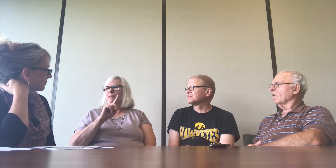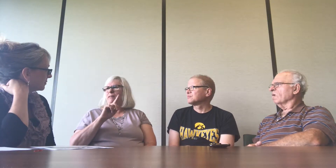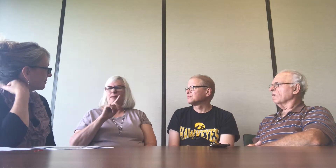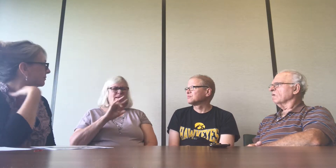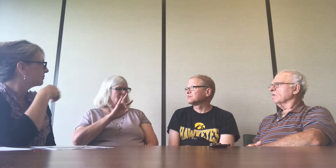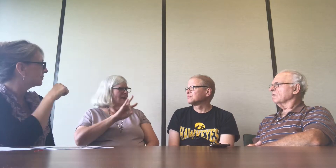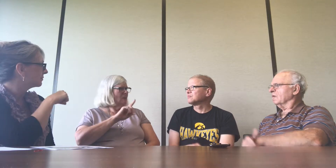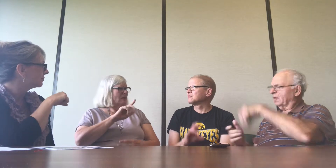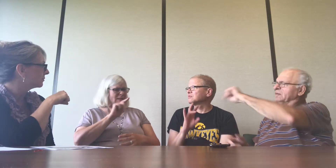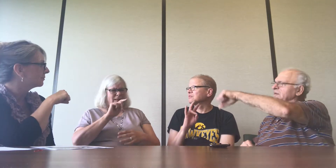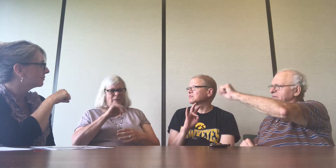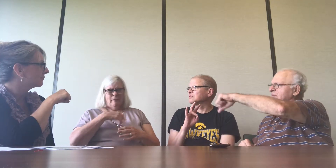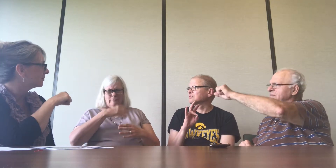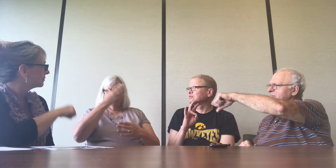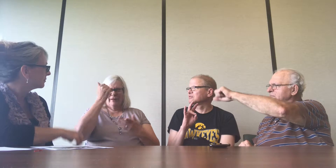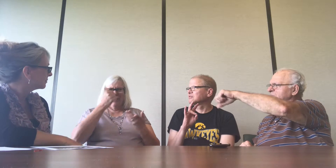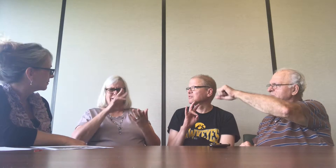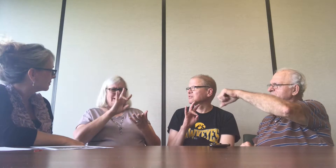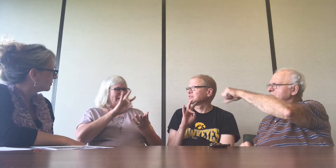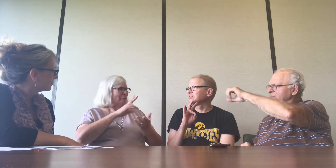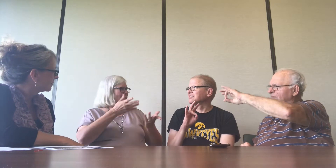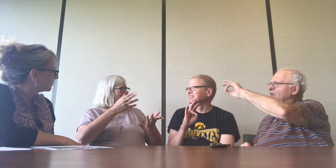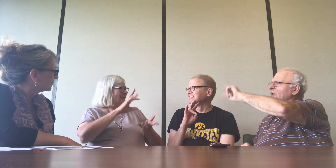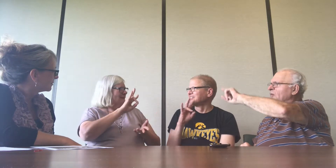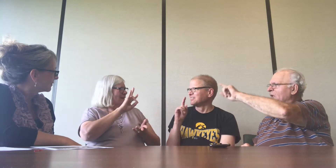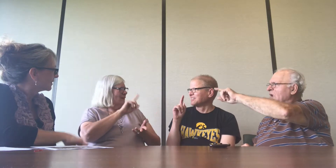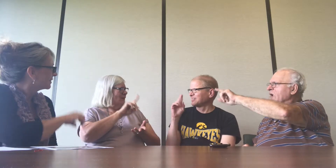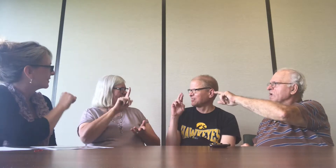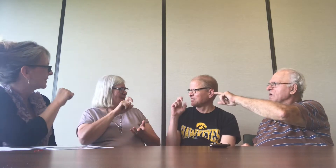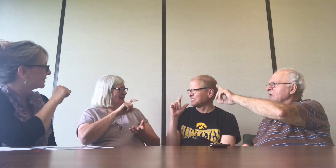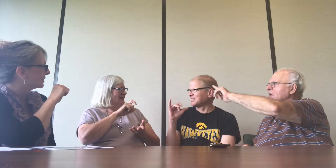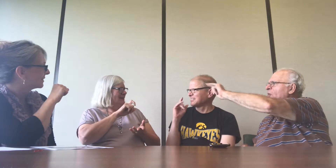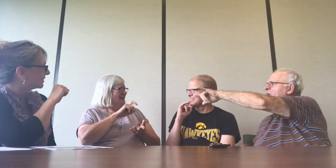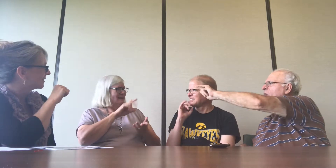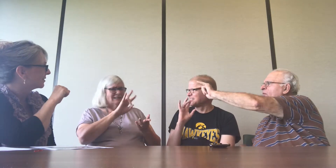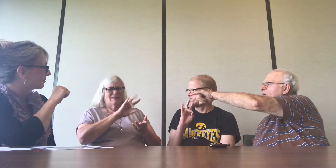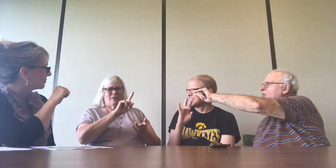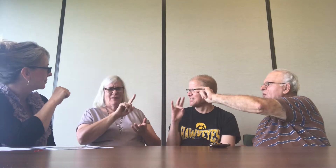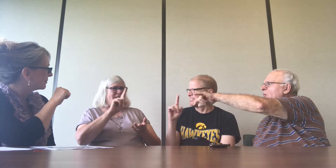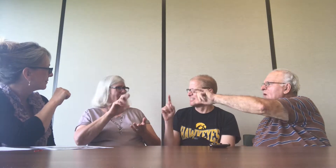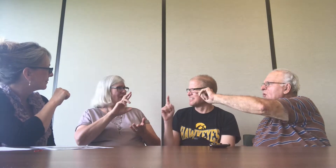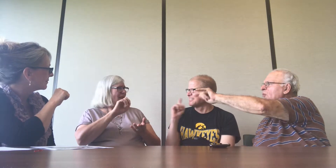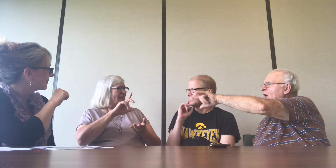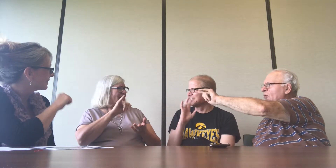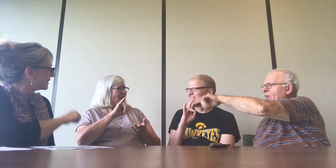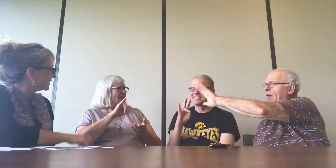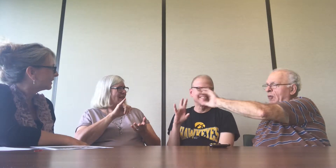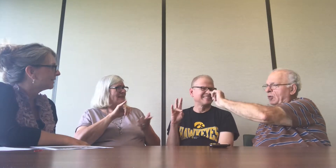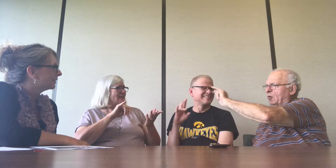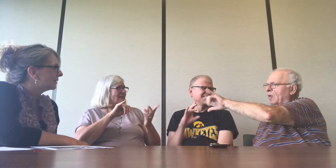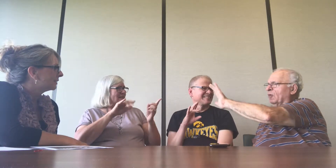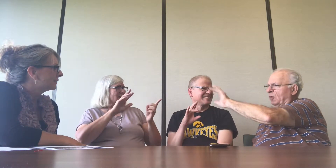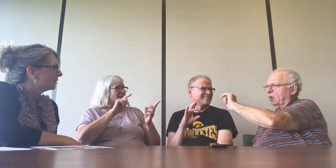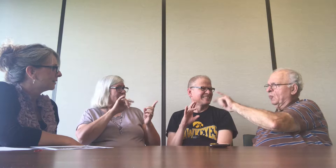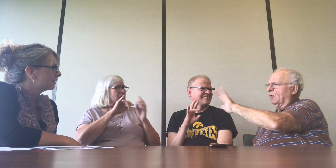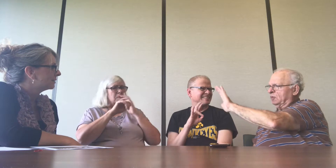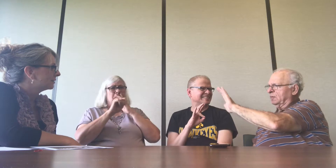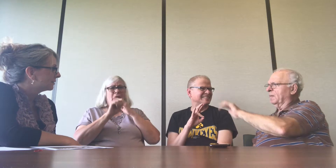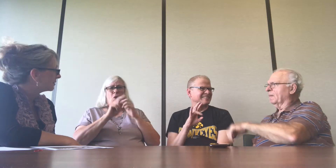to a TTY? Shirley, isn't there a 711 TTY number that they can